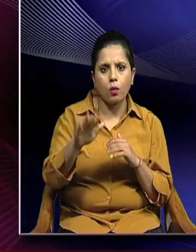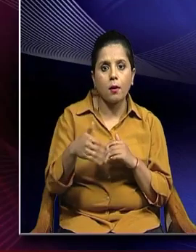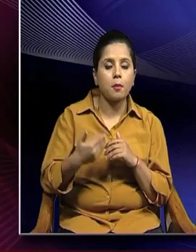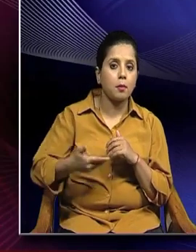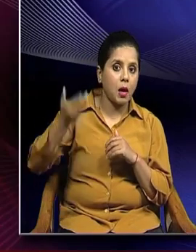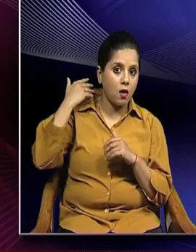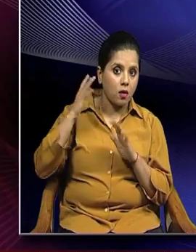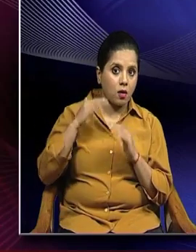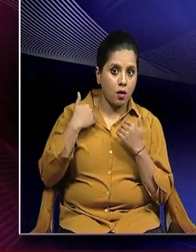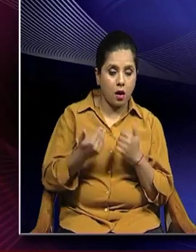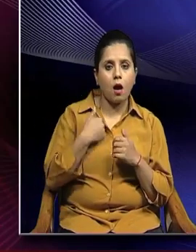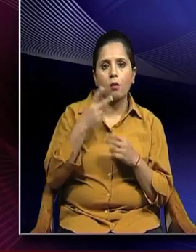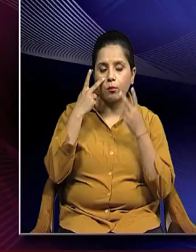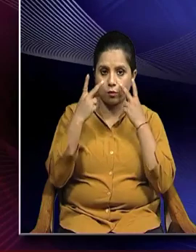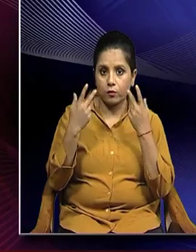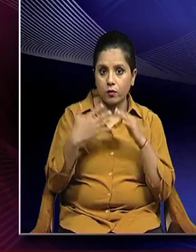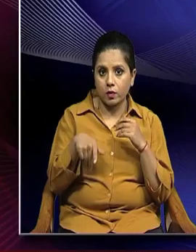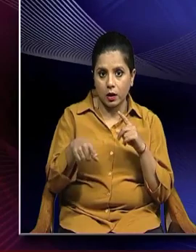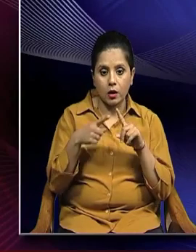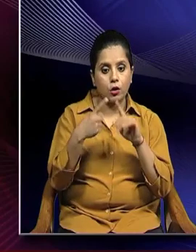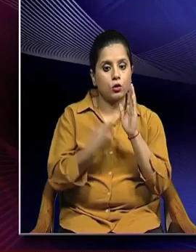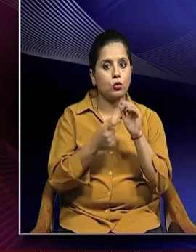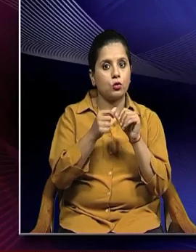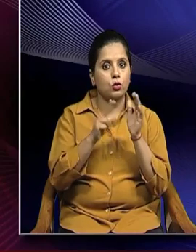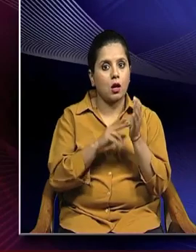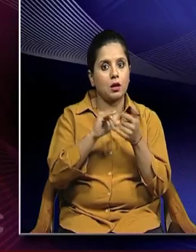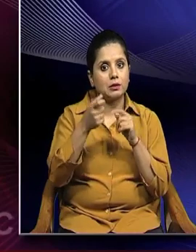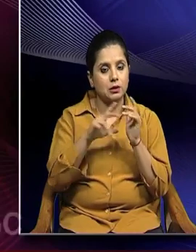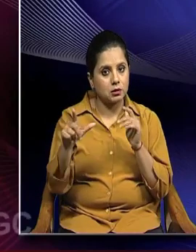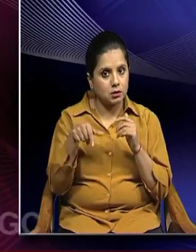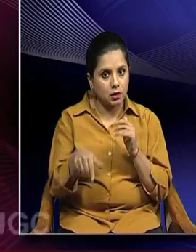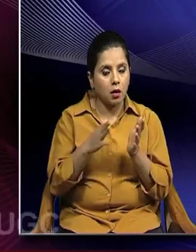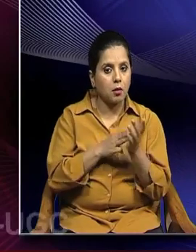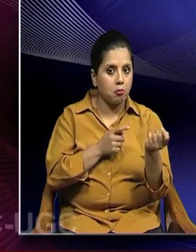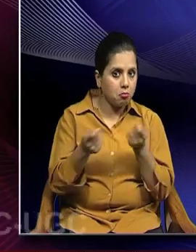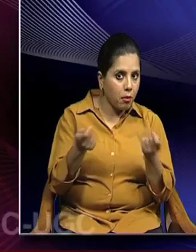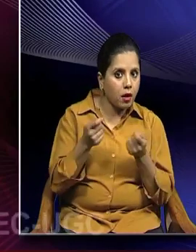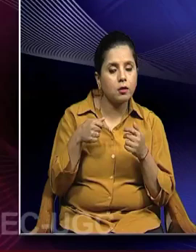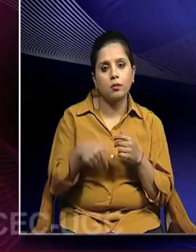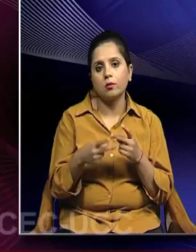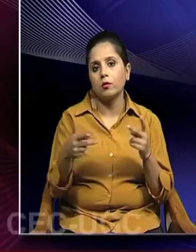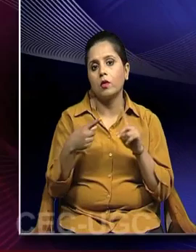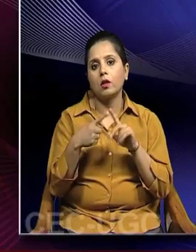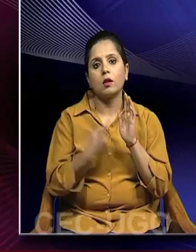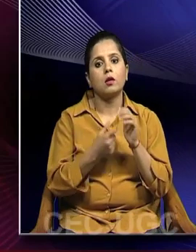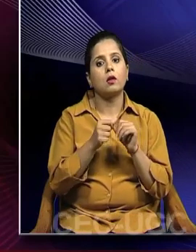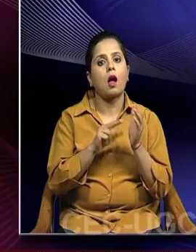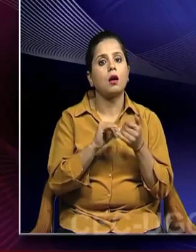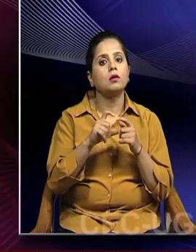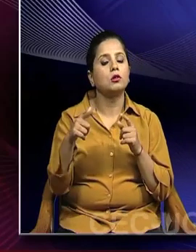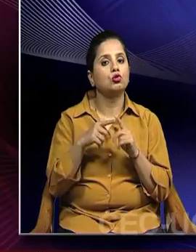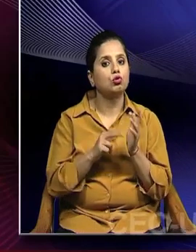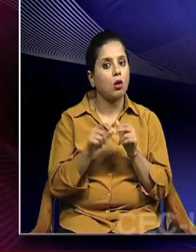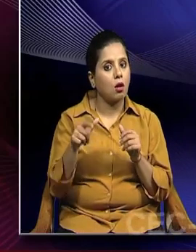past we have witnessed the transactional style of management dominated, and the transactional managers were considered